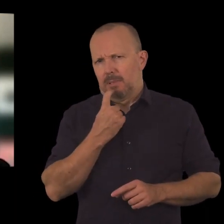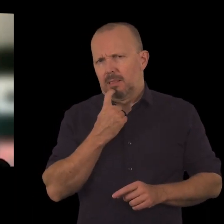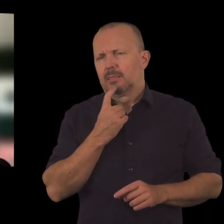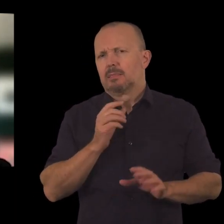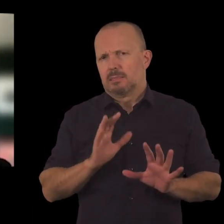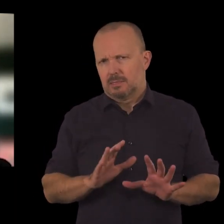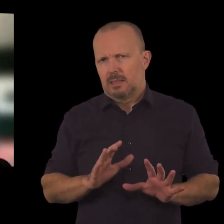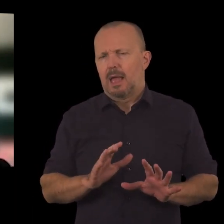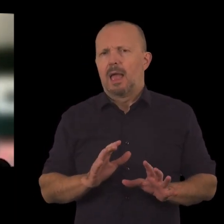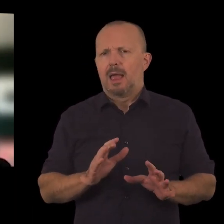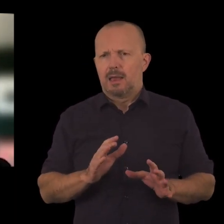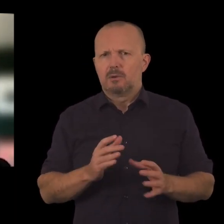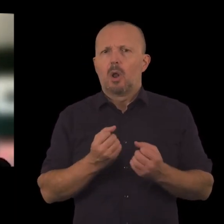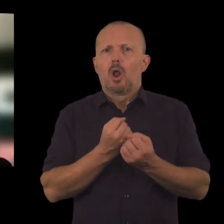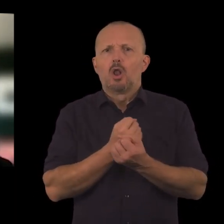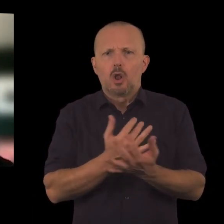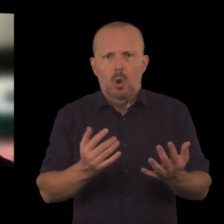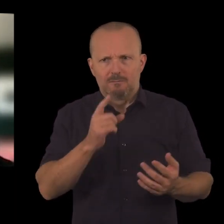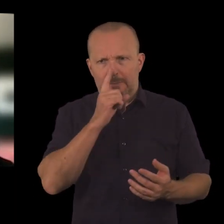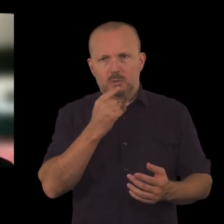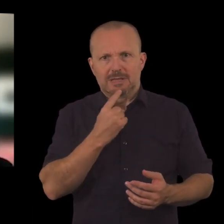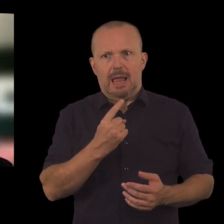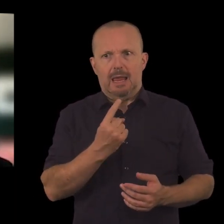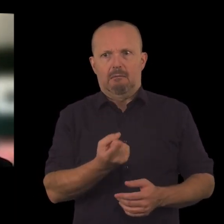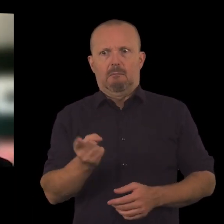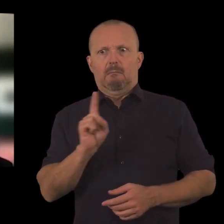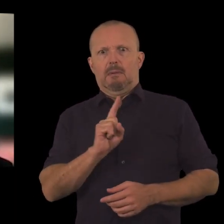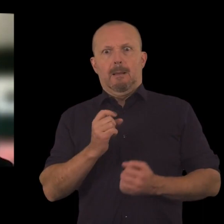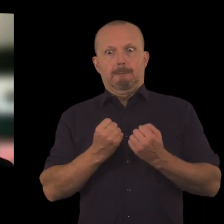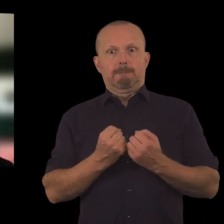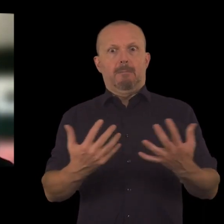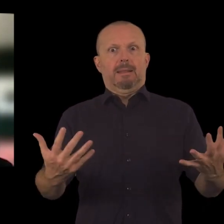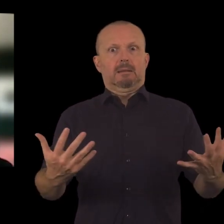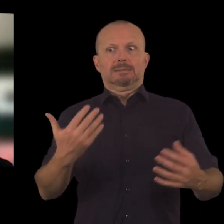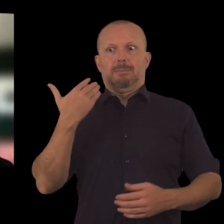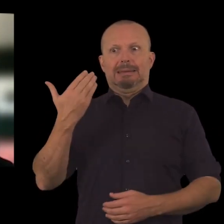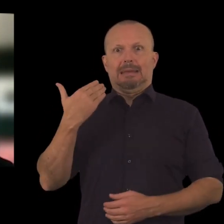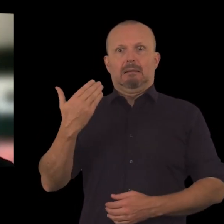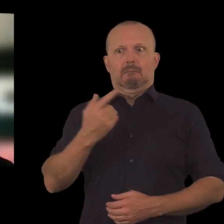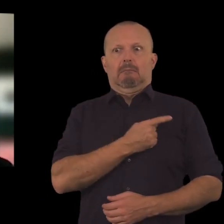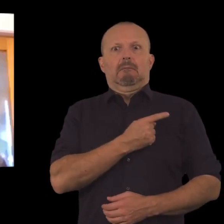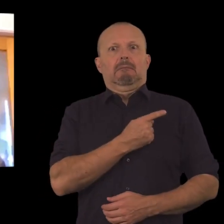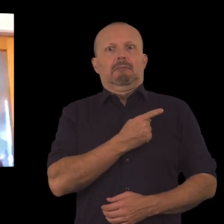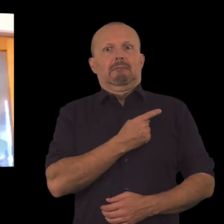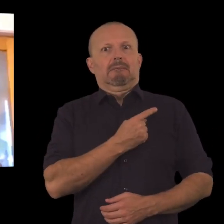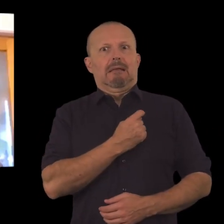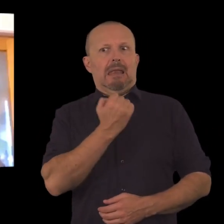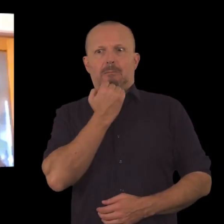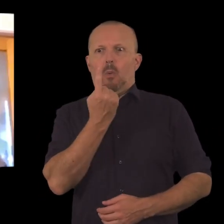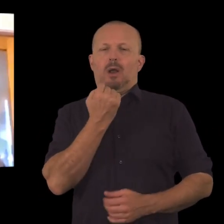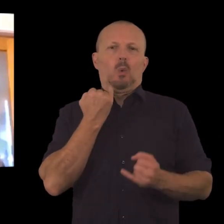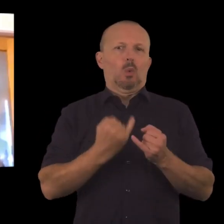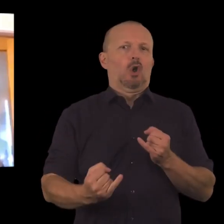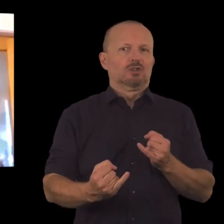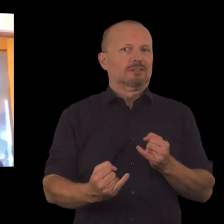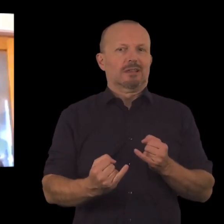that lots of people will say that speaking in public is is their number one fear, right? Yes. So a lot of